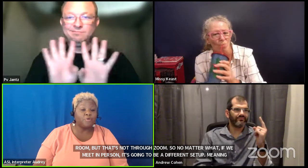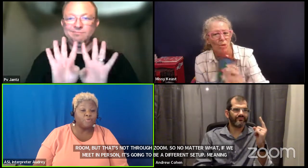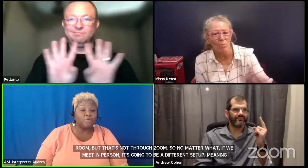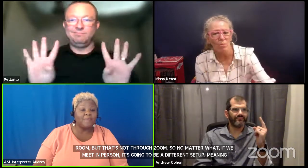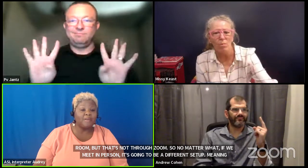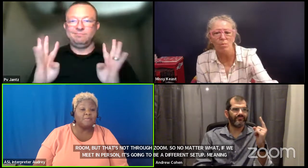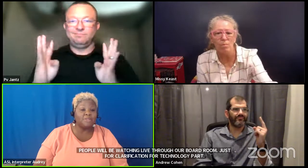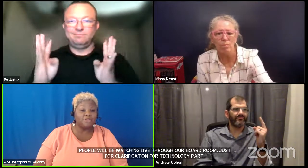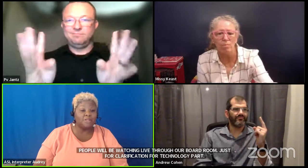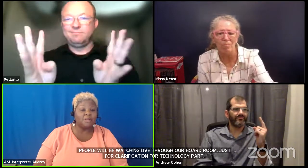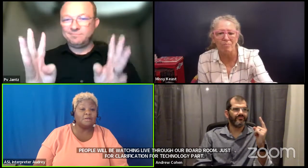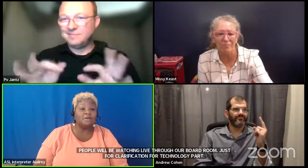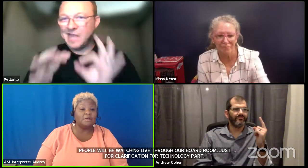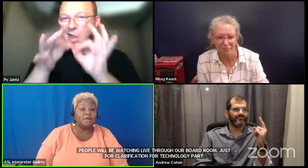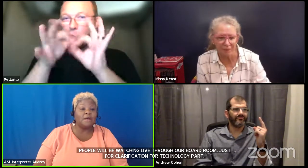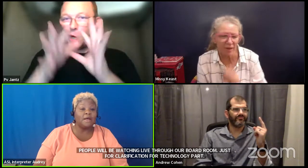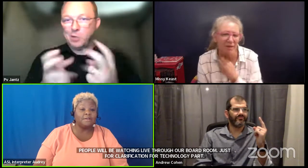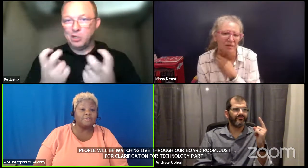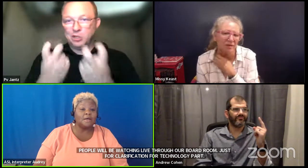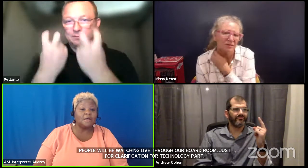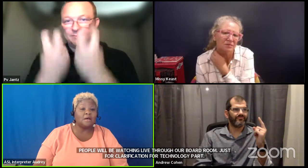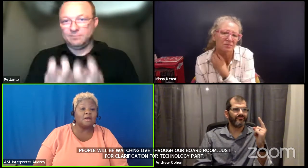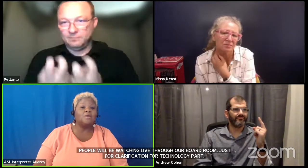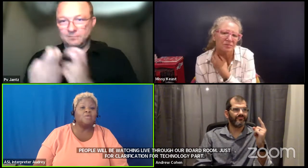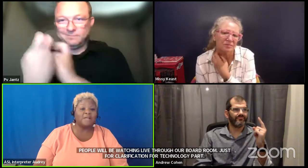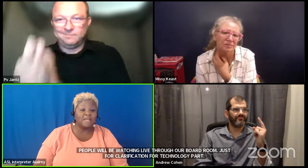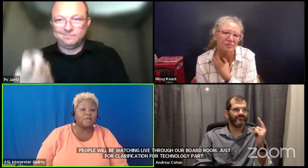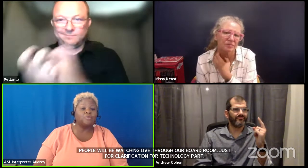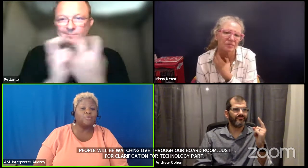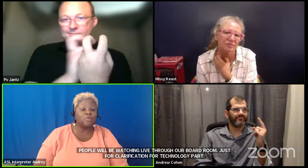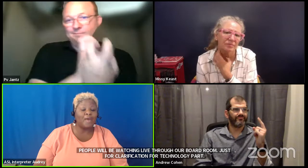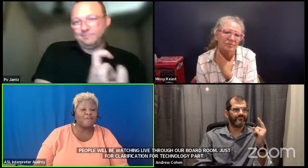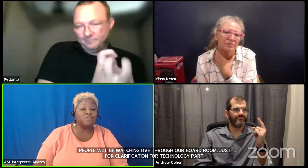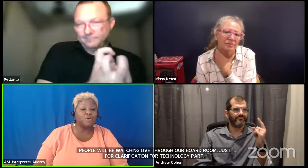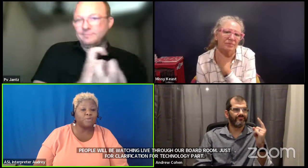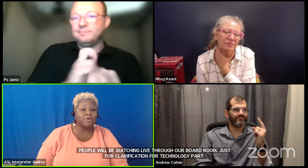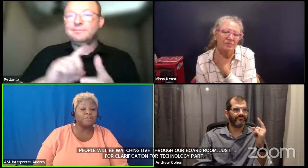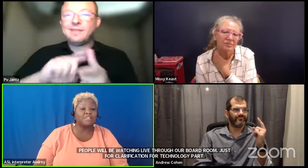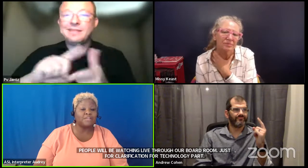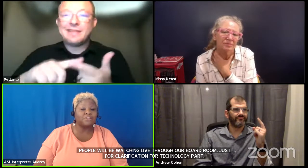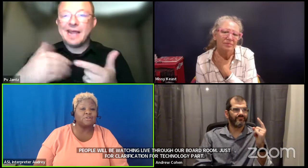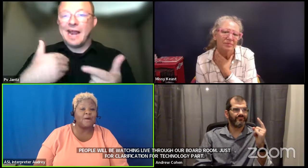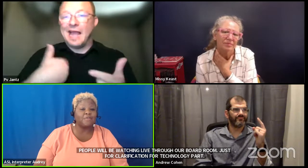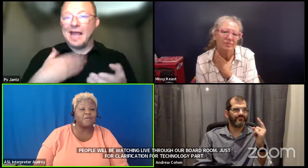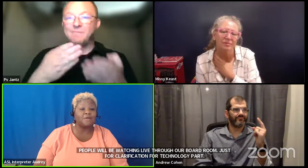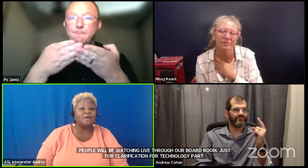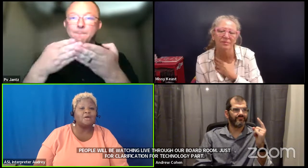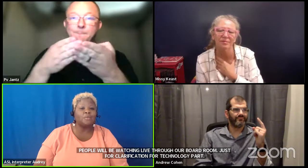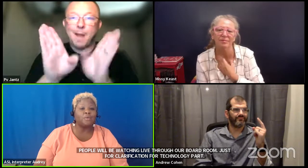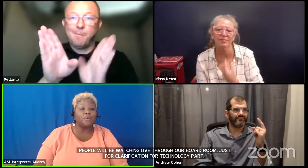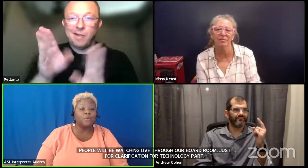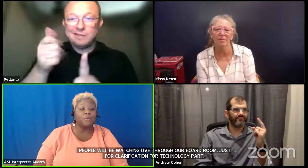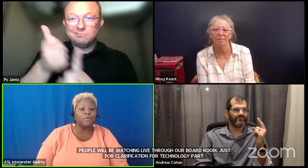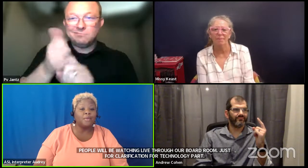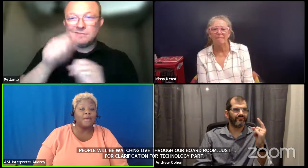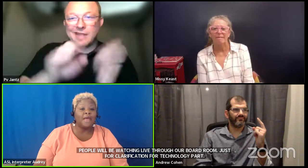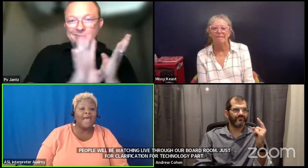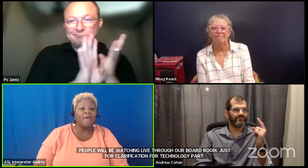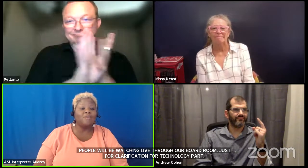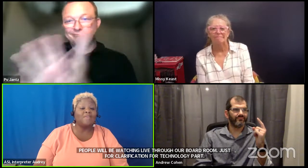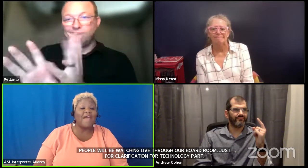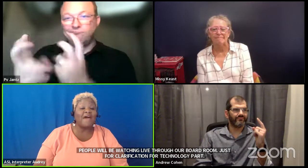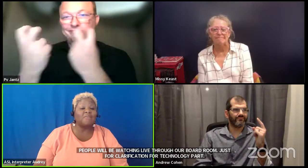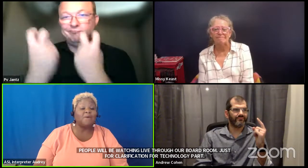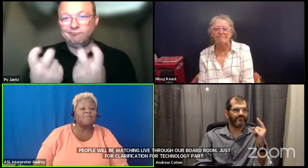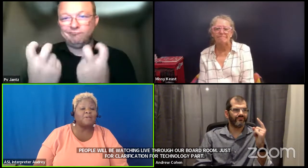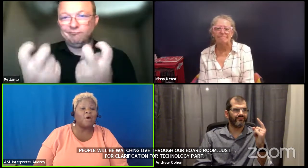a boardroom at the commission. It's a rectangular room. We have interpreters stationed throughout the room, and